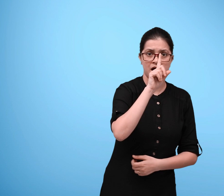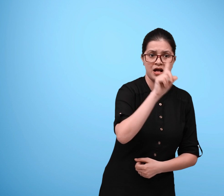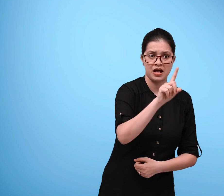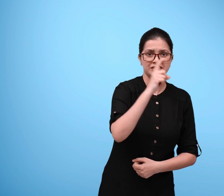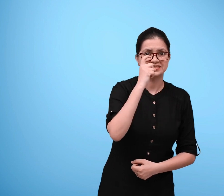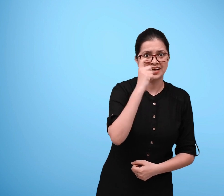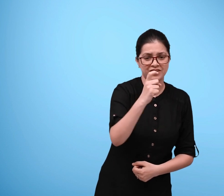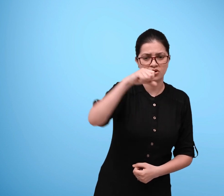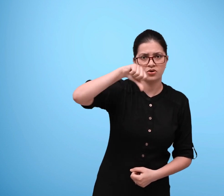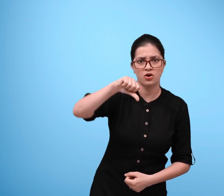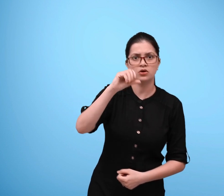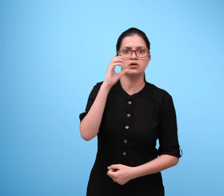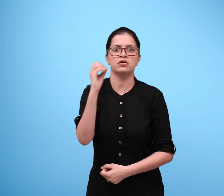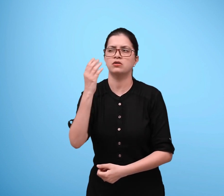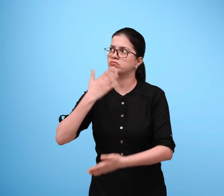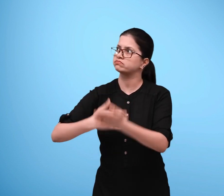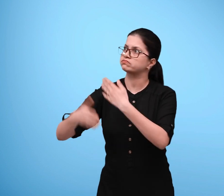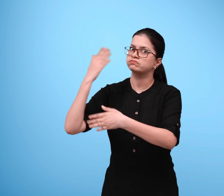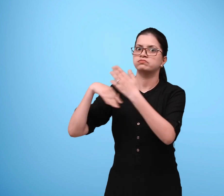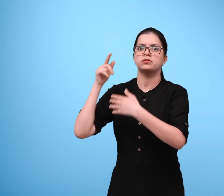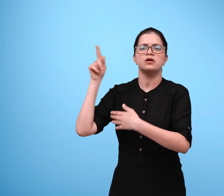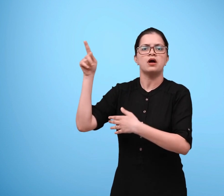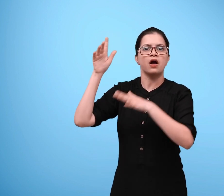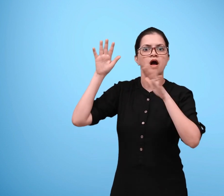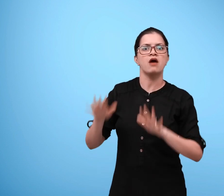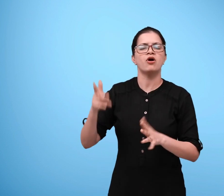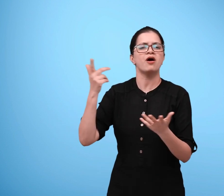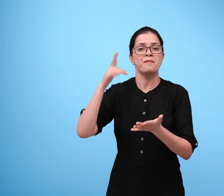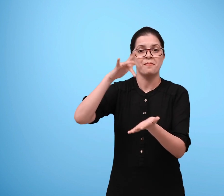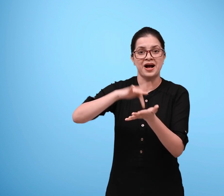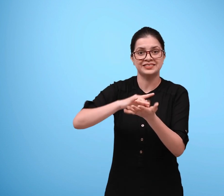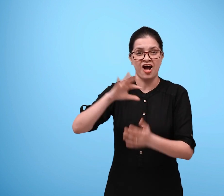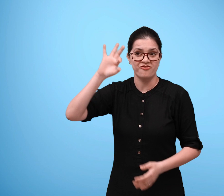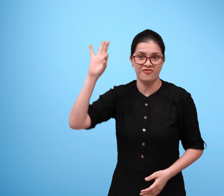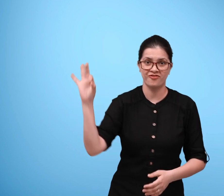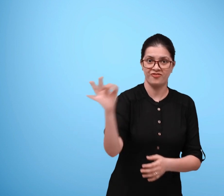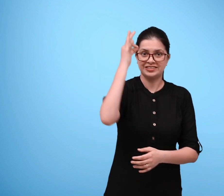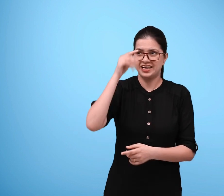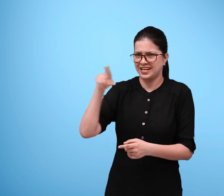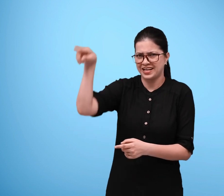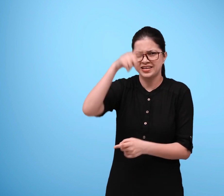In 1790, the French created a standard unit of measurement called